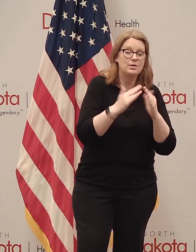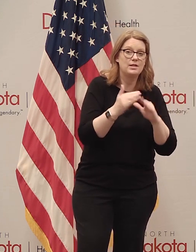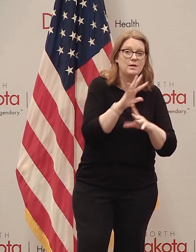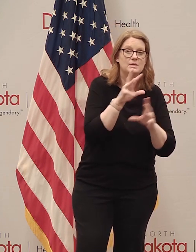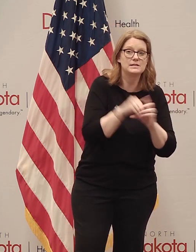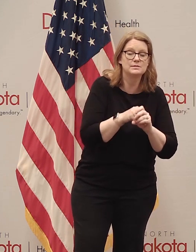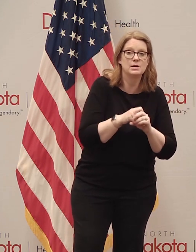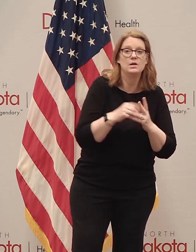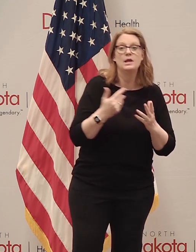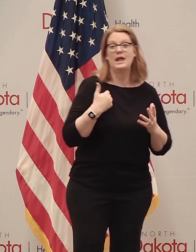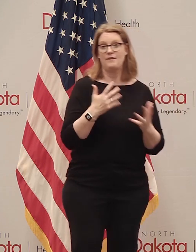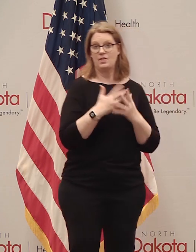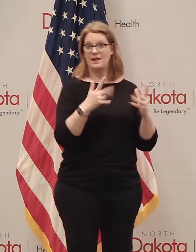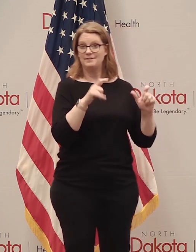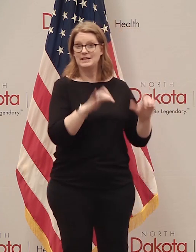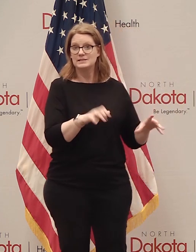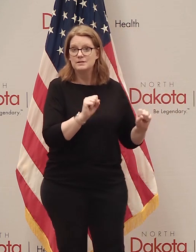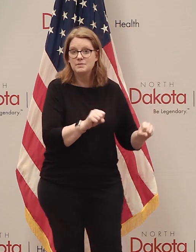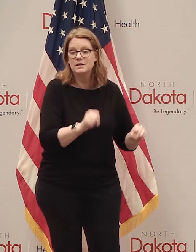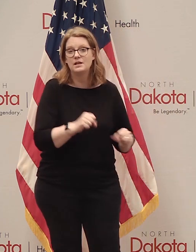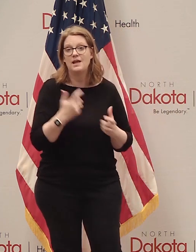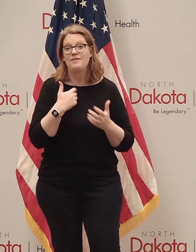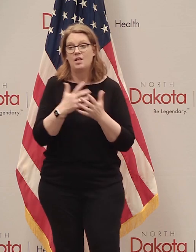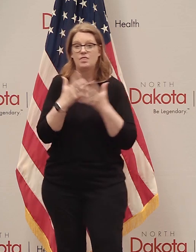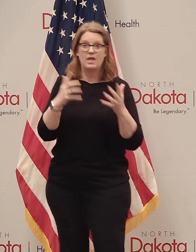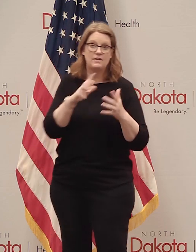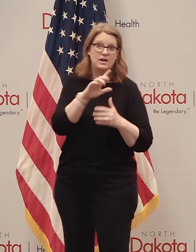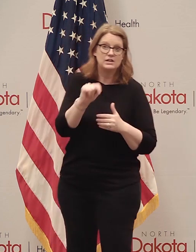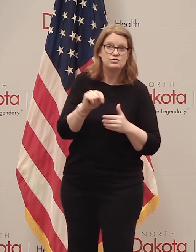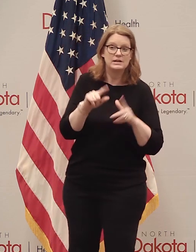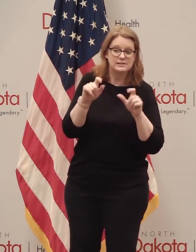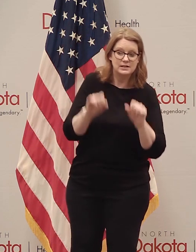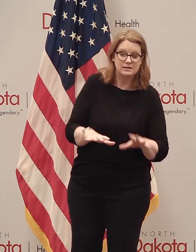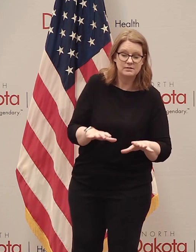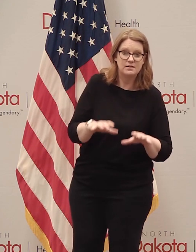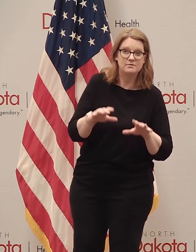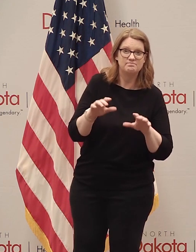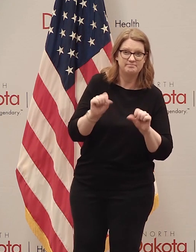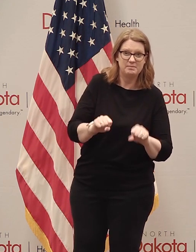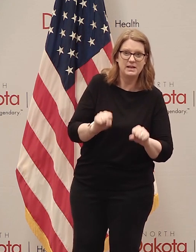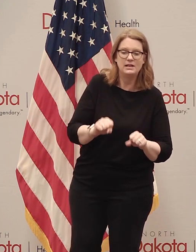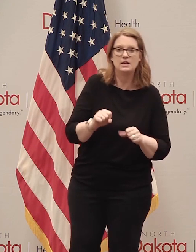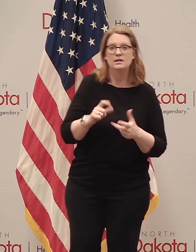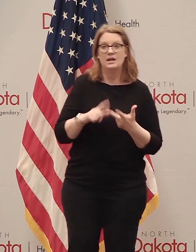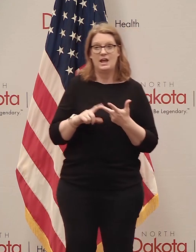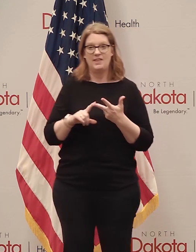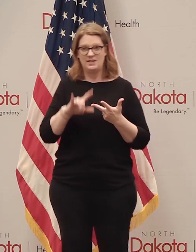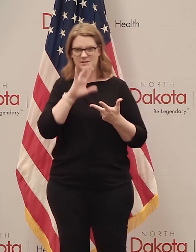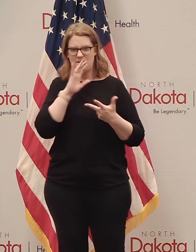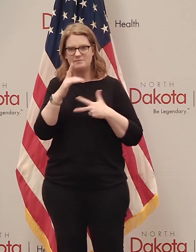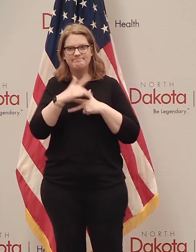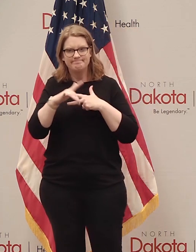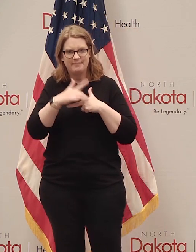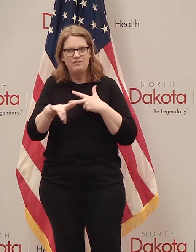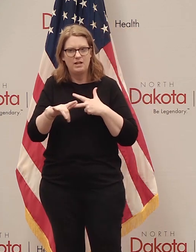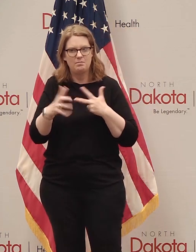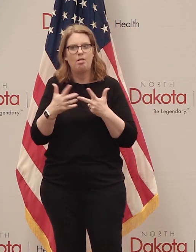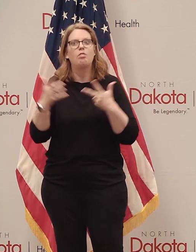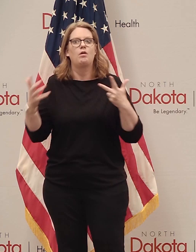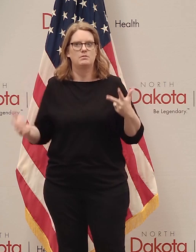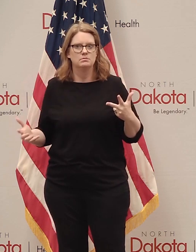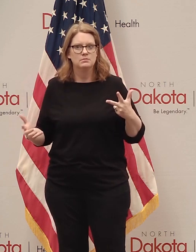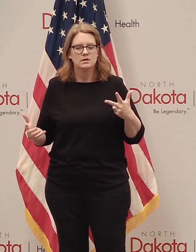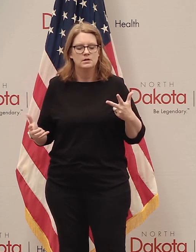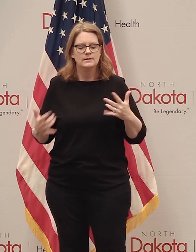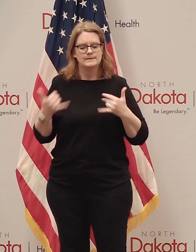lot of testing capacity, we've got a lot of contact tracing capacity, we've got a lot of spare hospital capacity, so we're in a position where